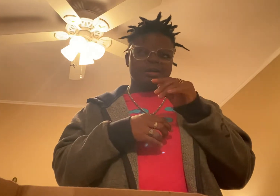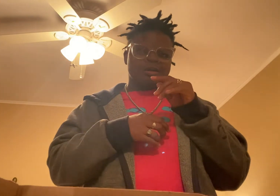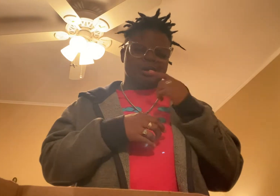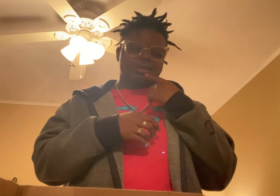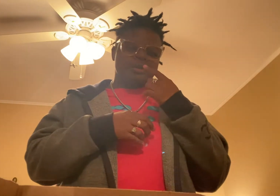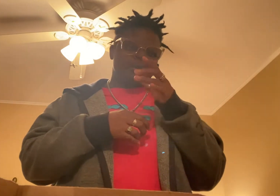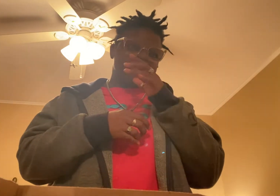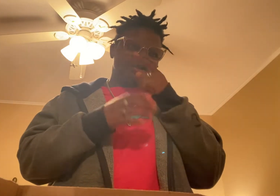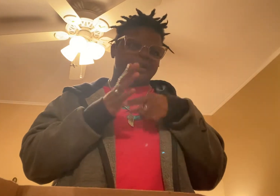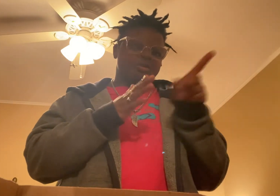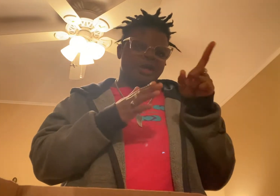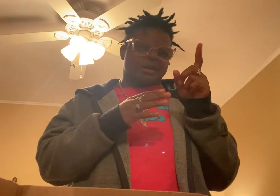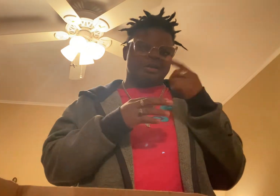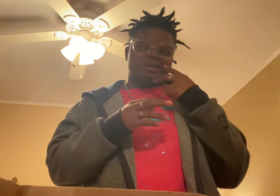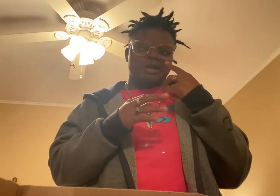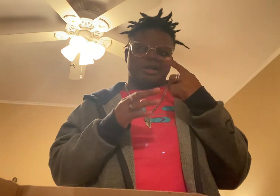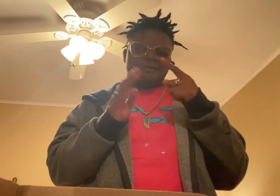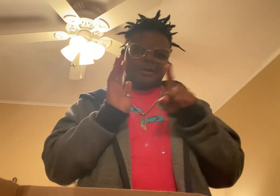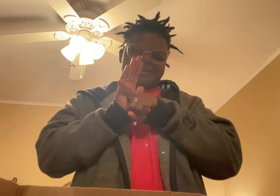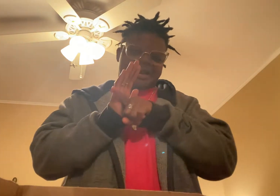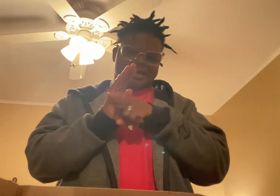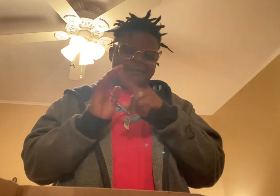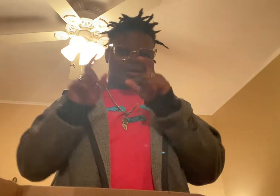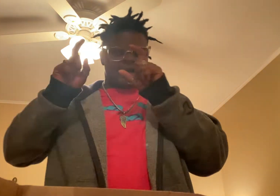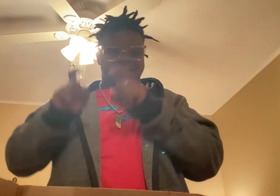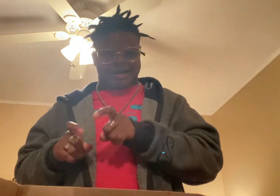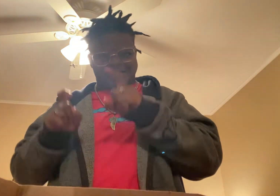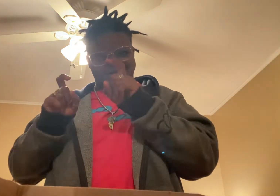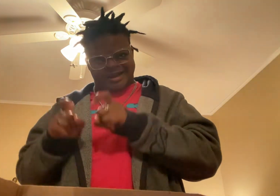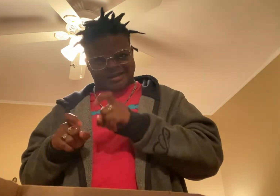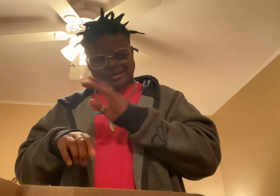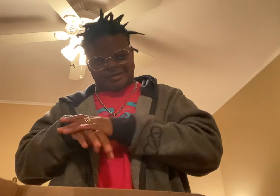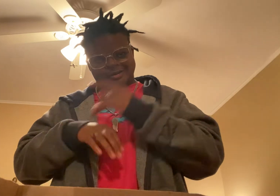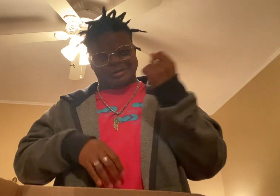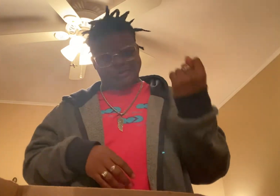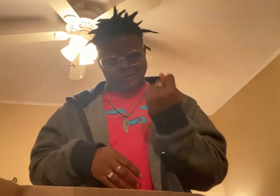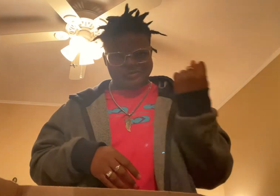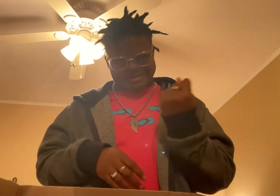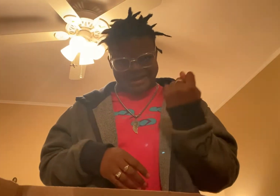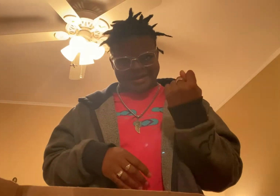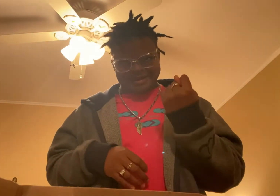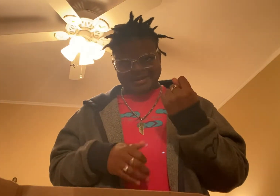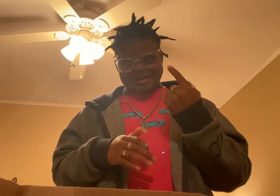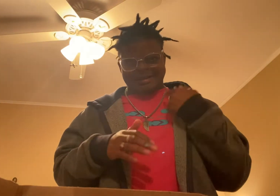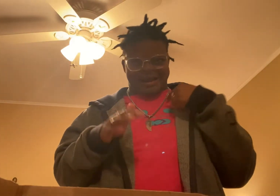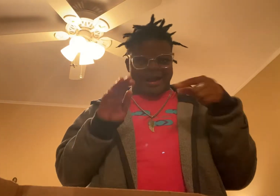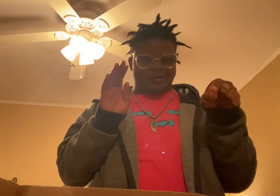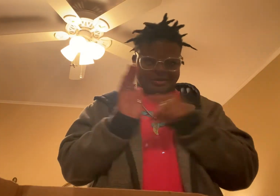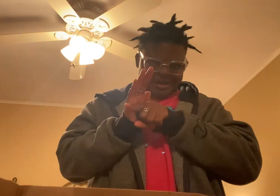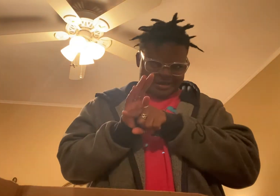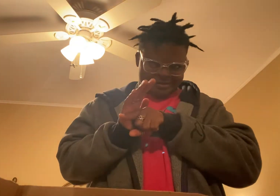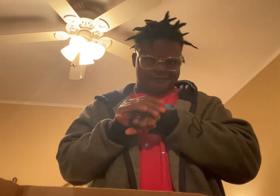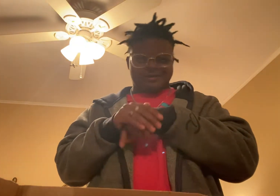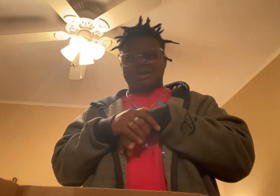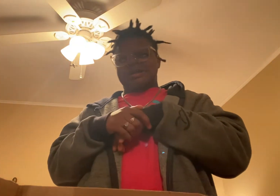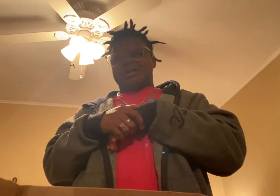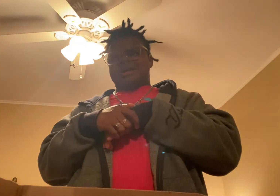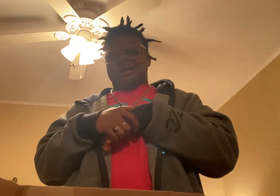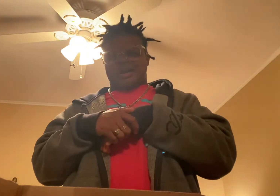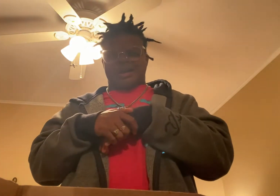I said, Mom, can we check to see if I'm negative? Because I got tested on Tuesday that I was negative.